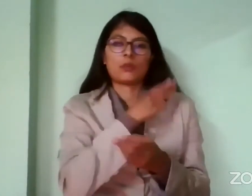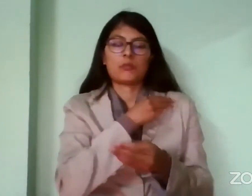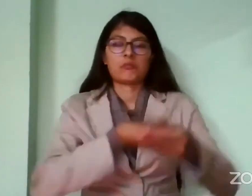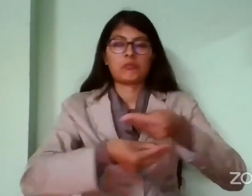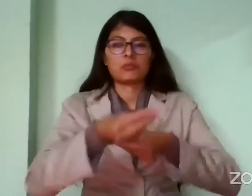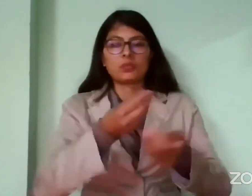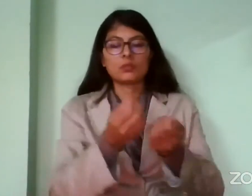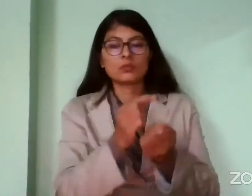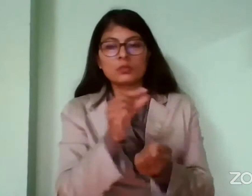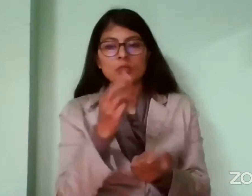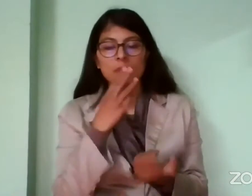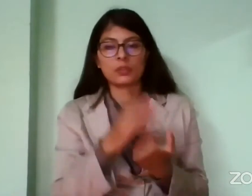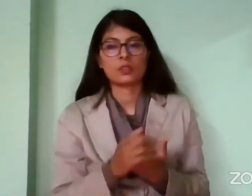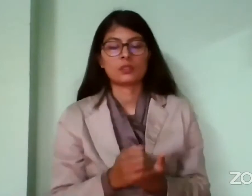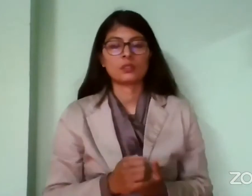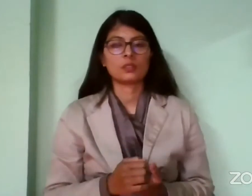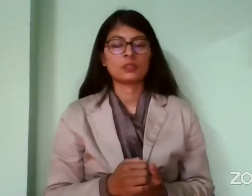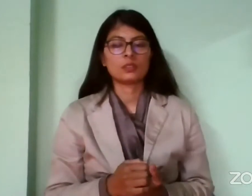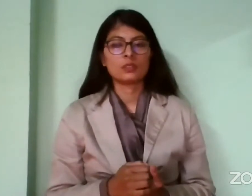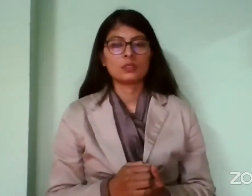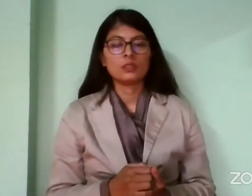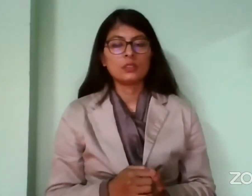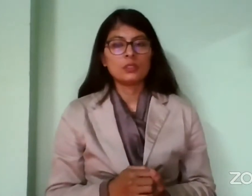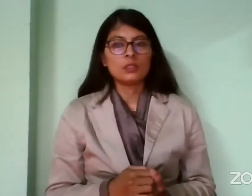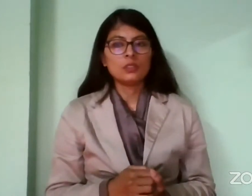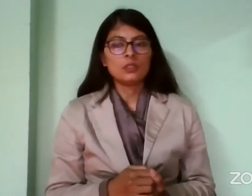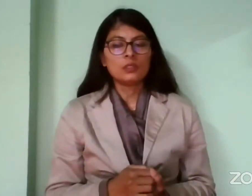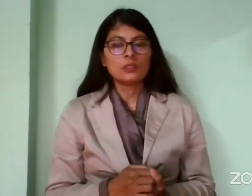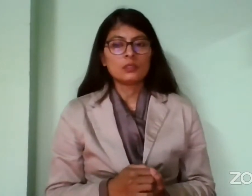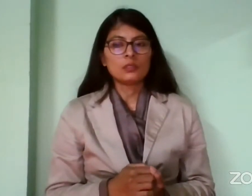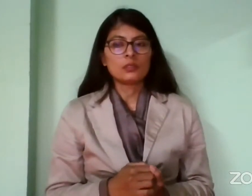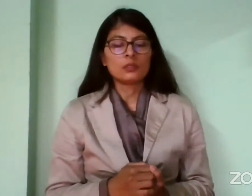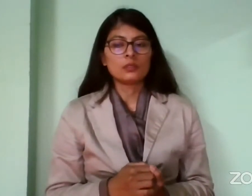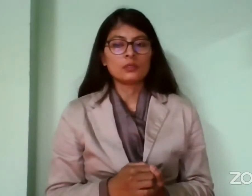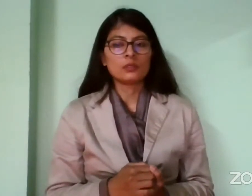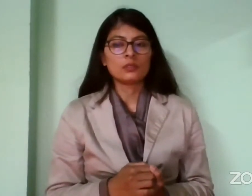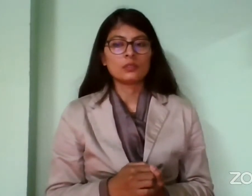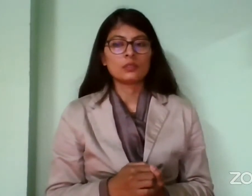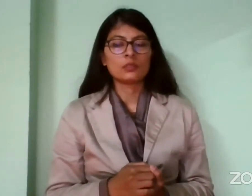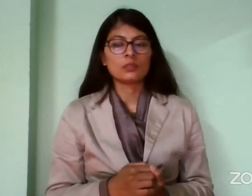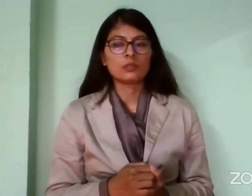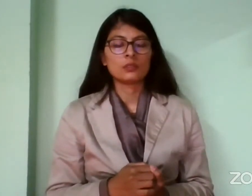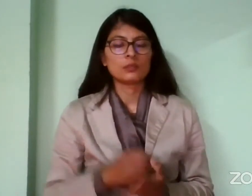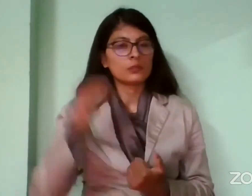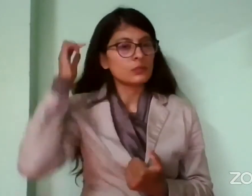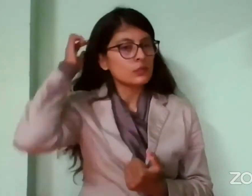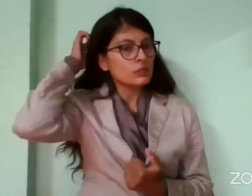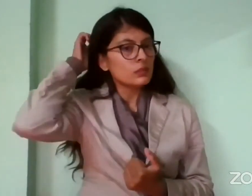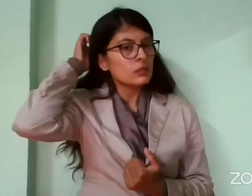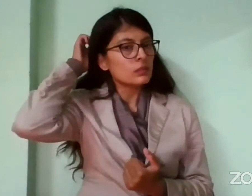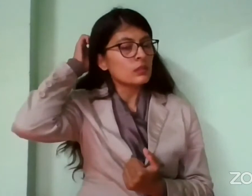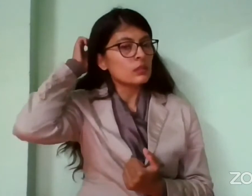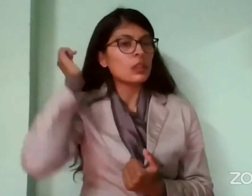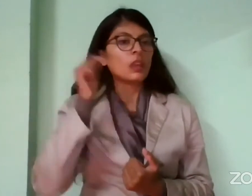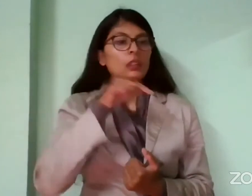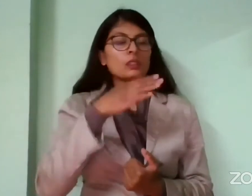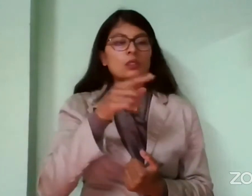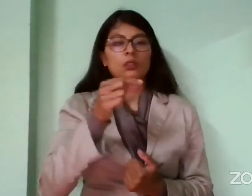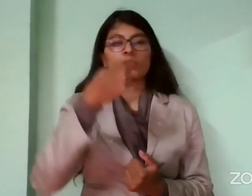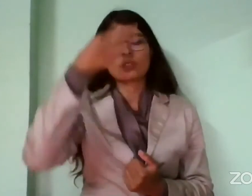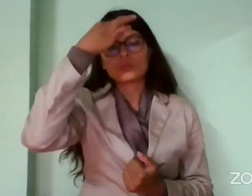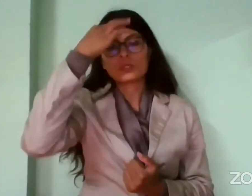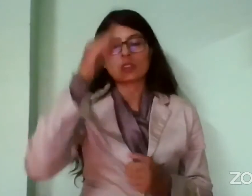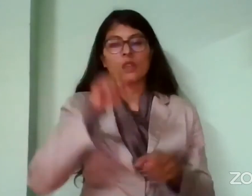an abolitionist you know, can lead to a very problematic and a